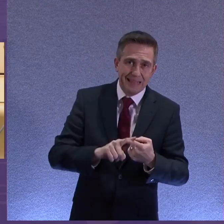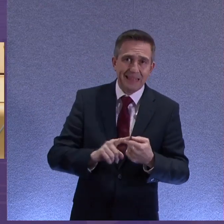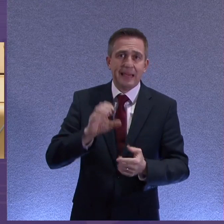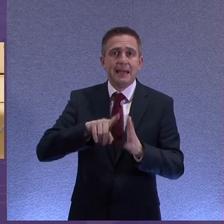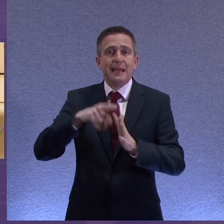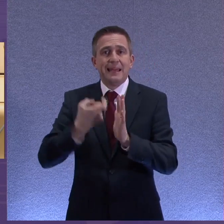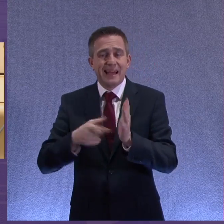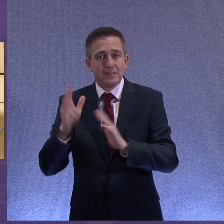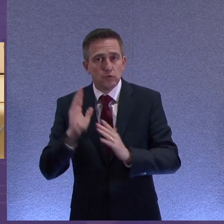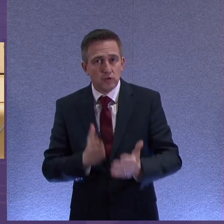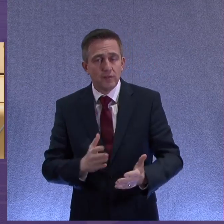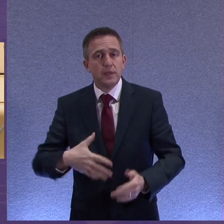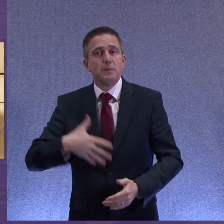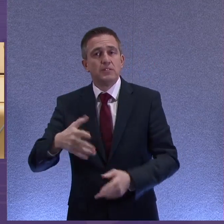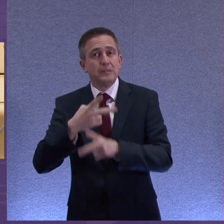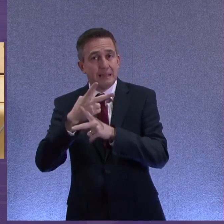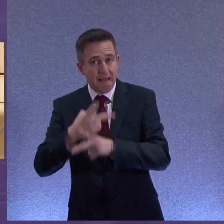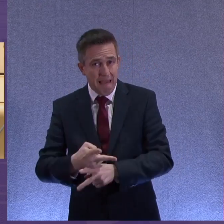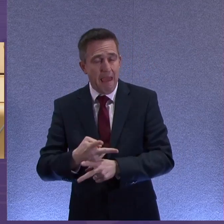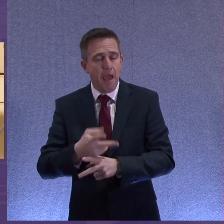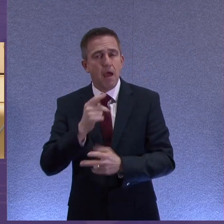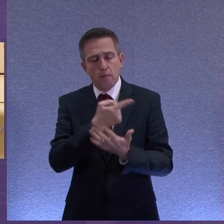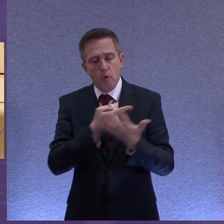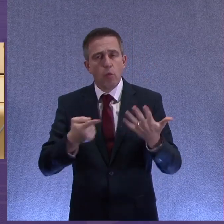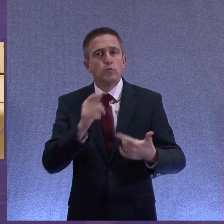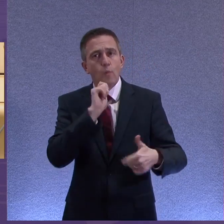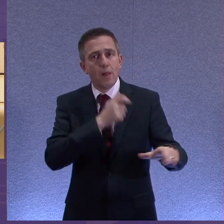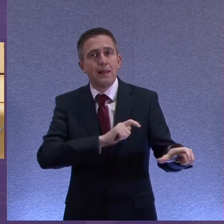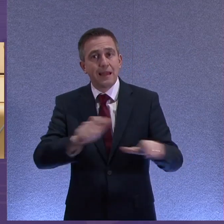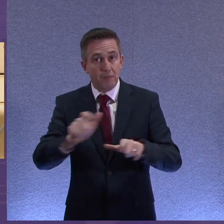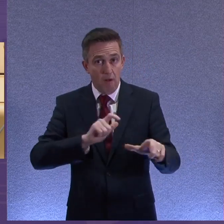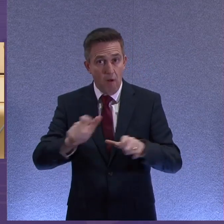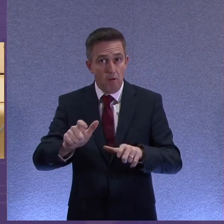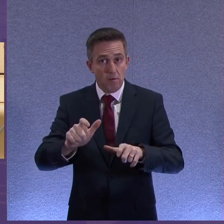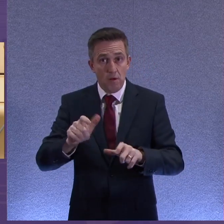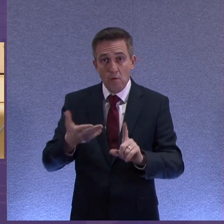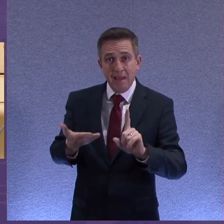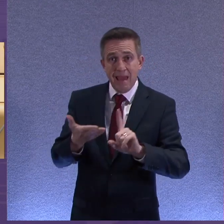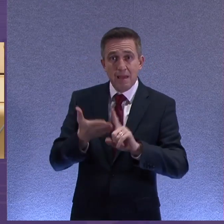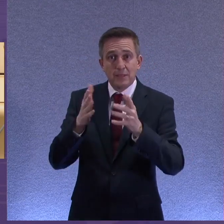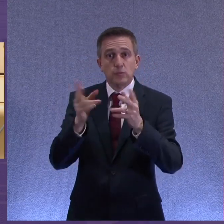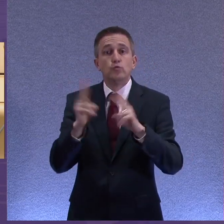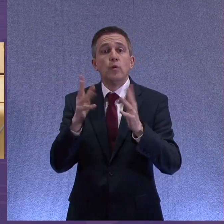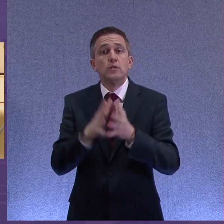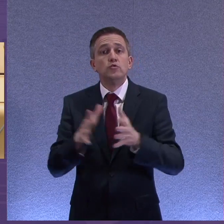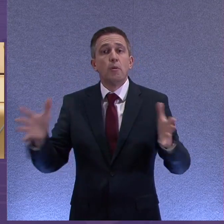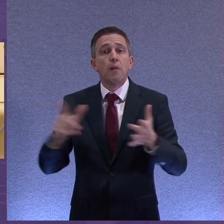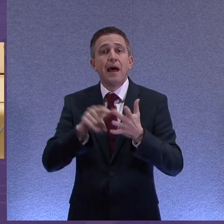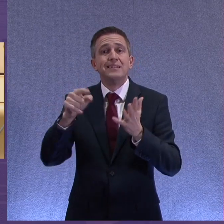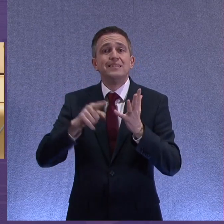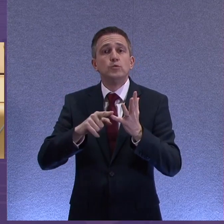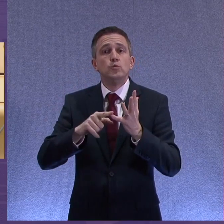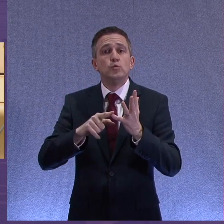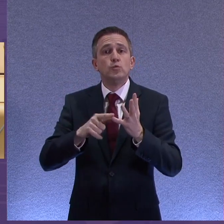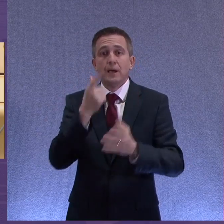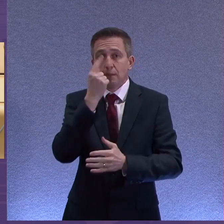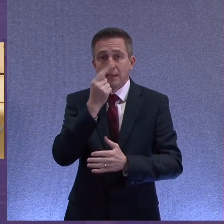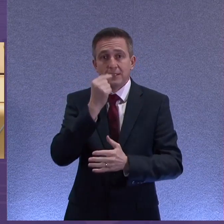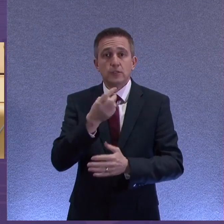maternity care. We are well advanced in our work to double our ICU capacity to 360